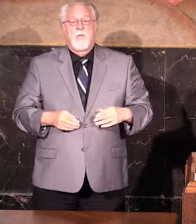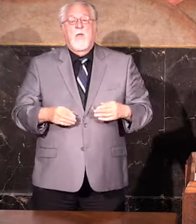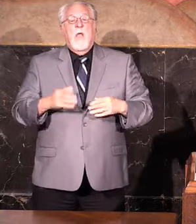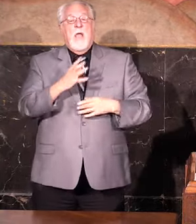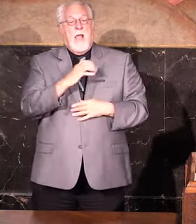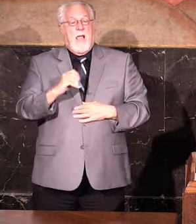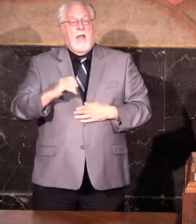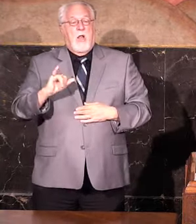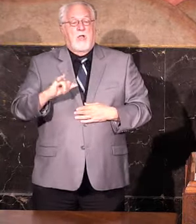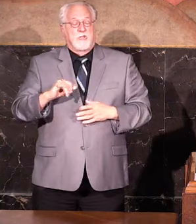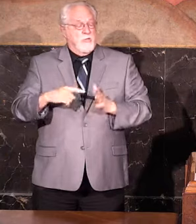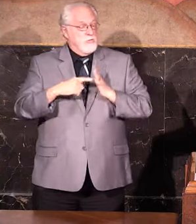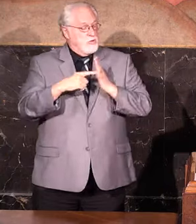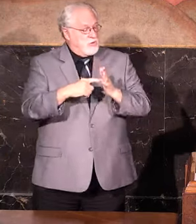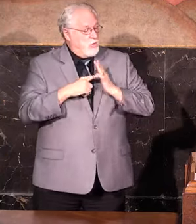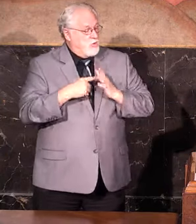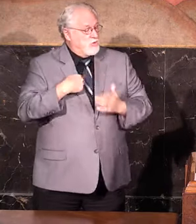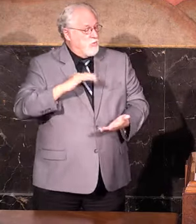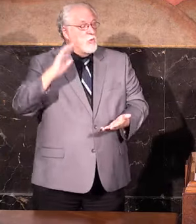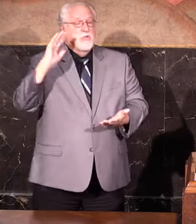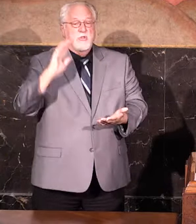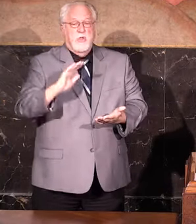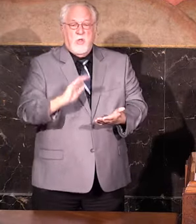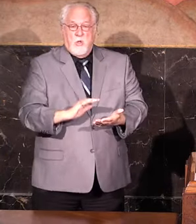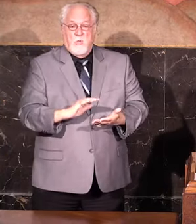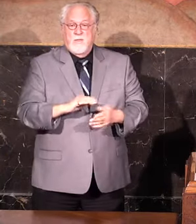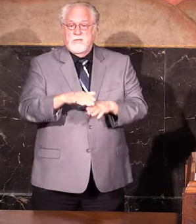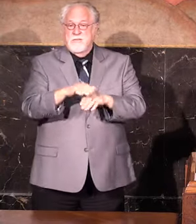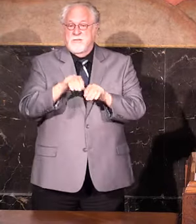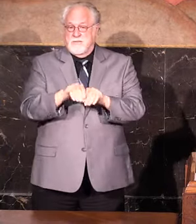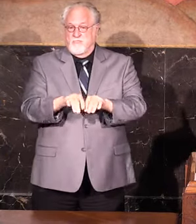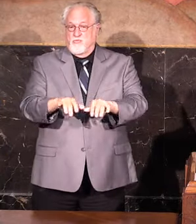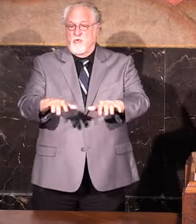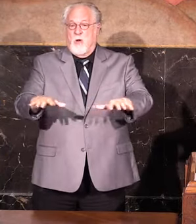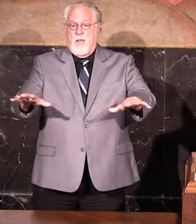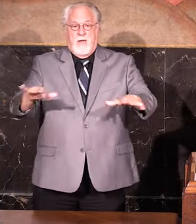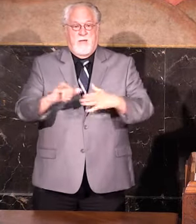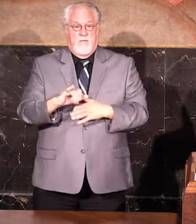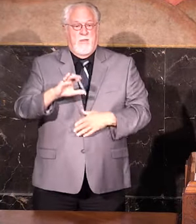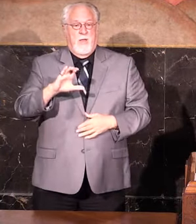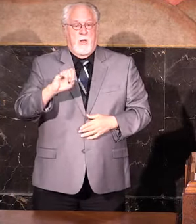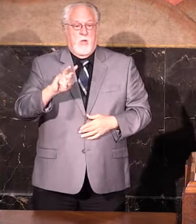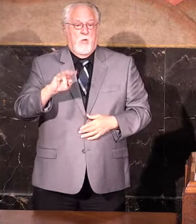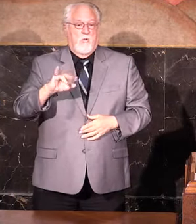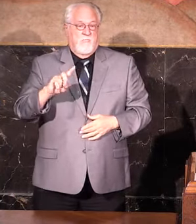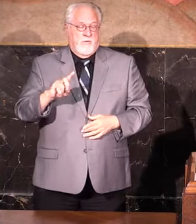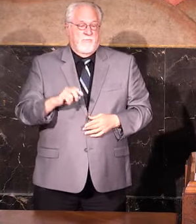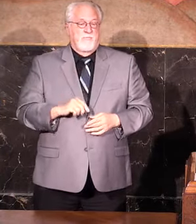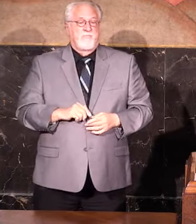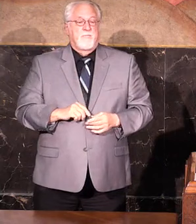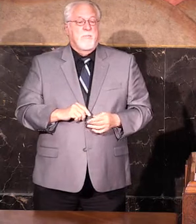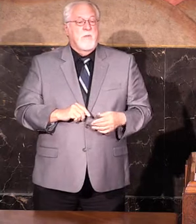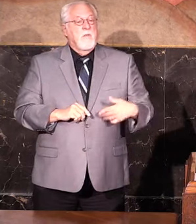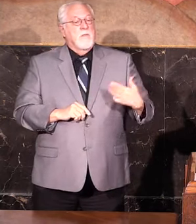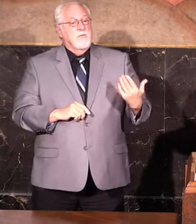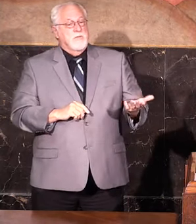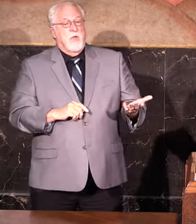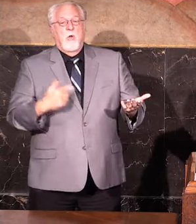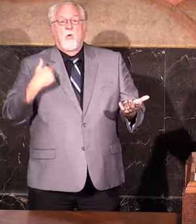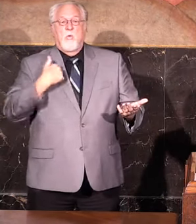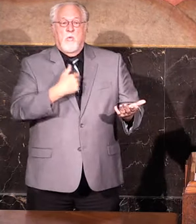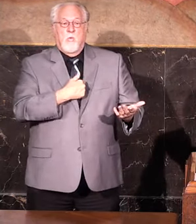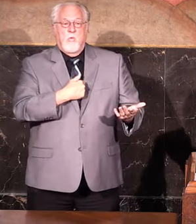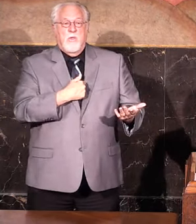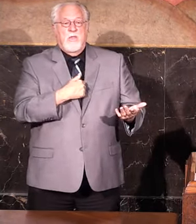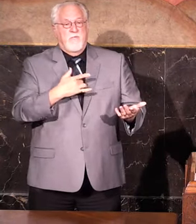also show that we're slowing the spread of the coronavirus. So we have to